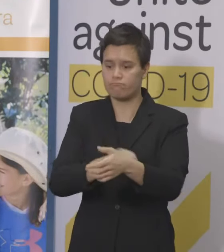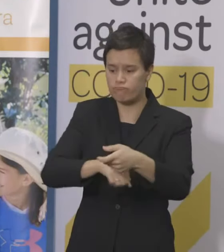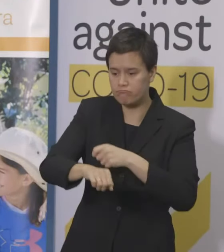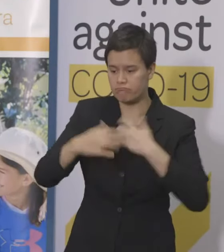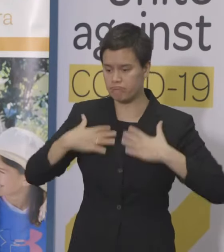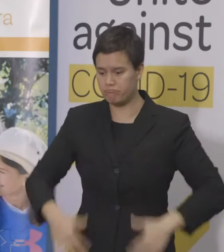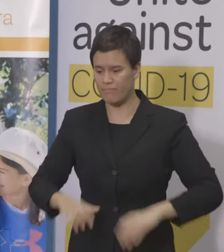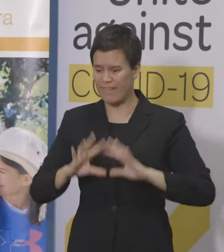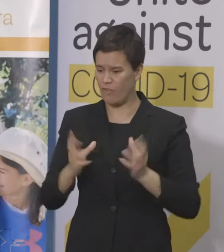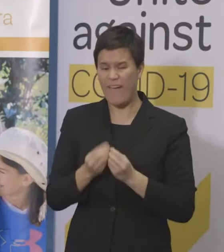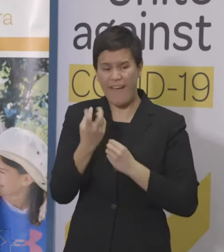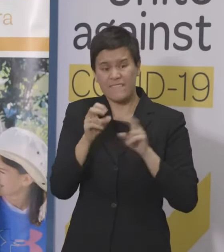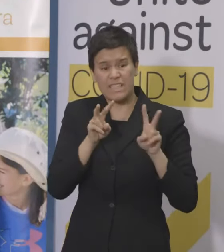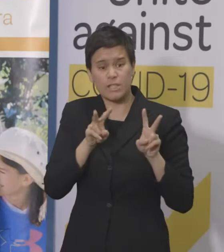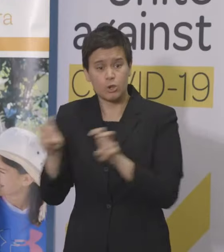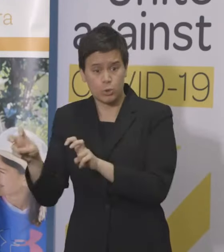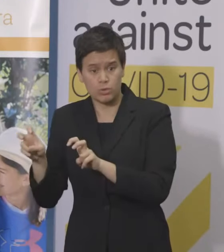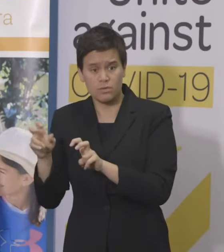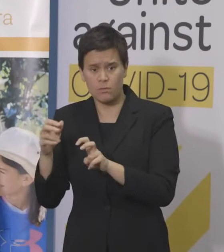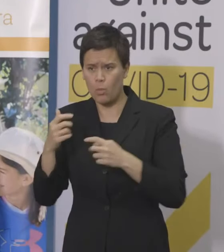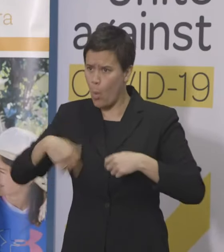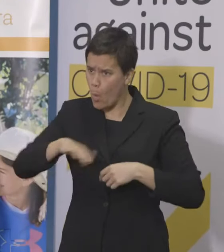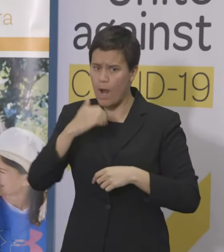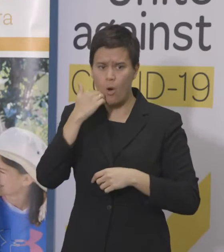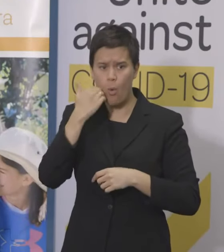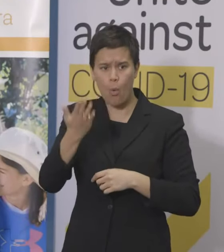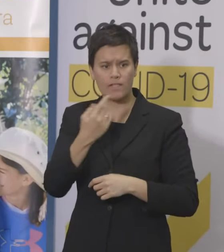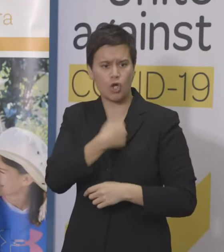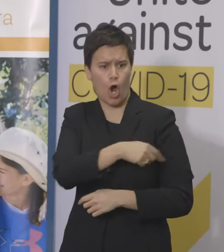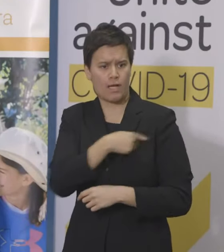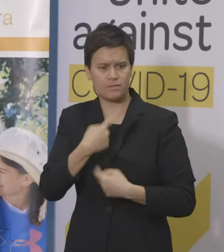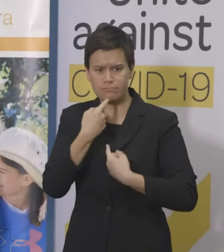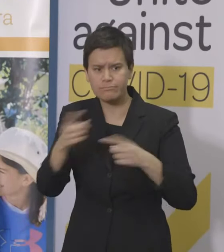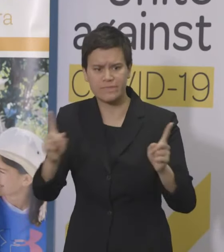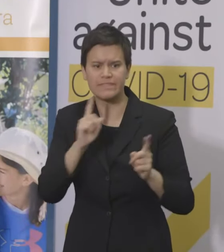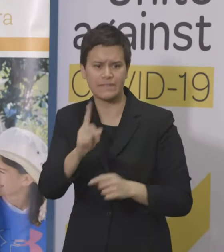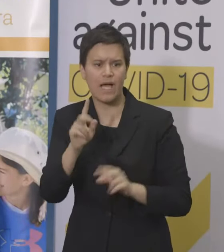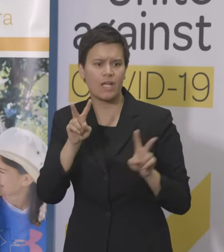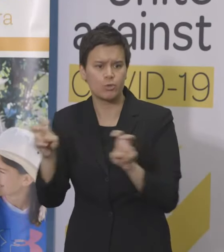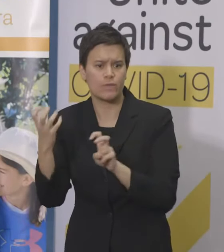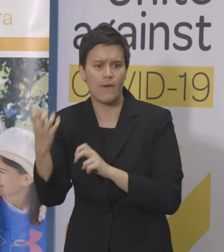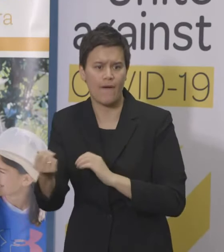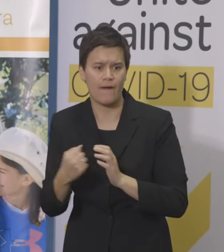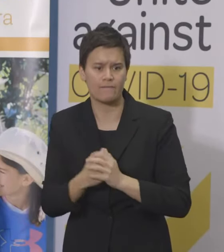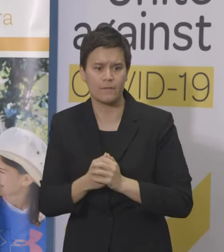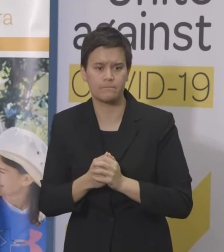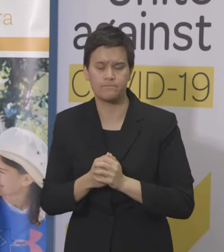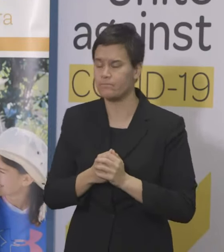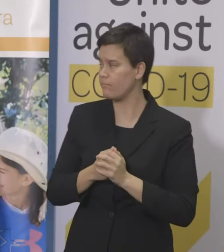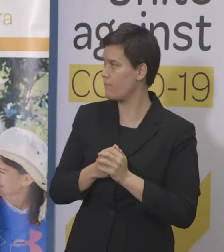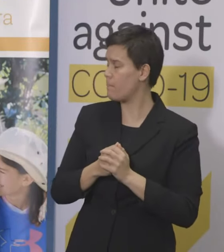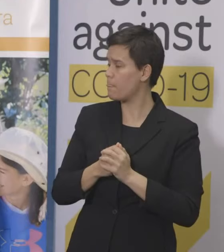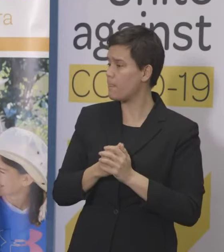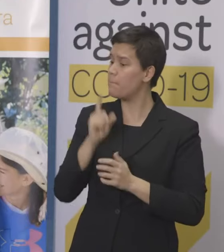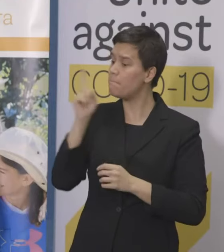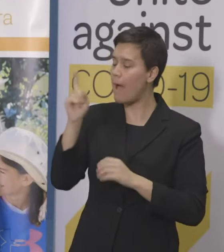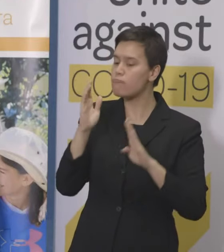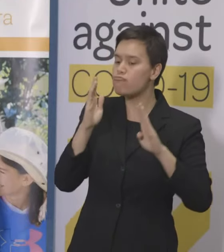issues, and here is what we are doing about it. But it was only after questions that it was the private providers who had taken that